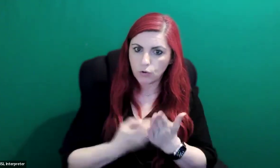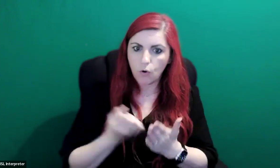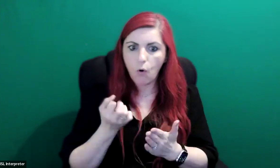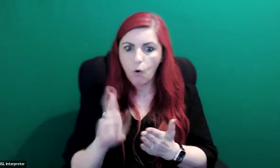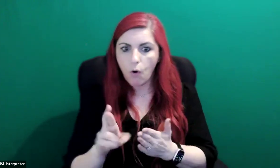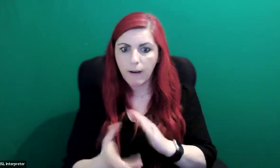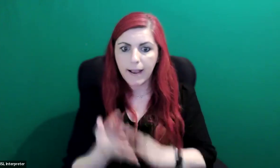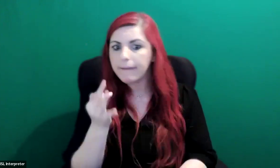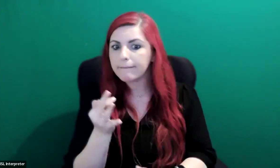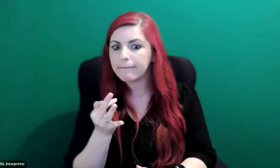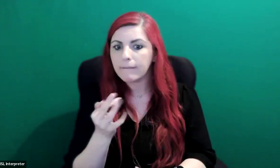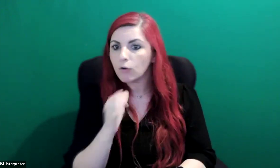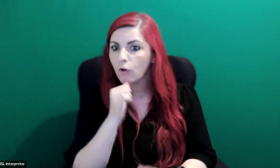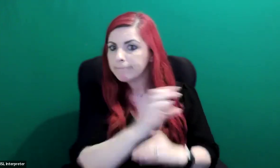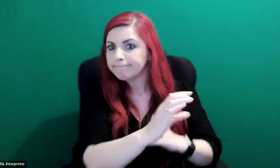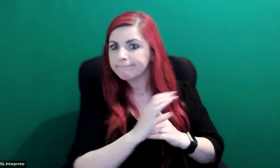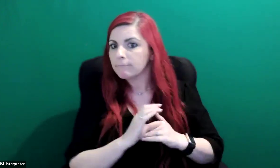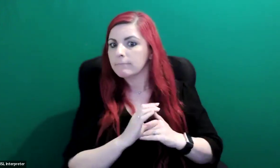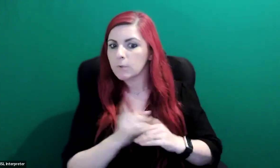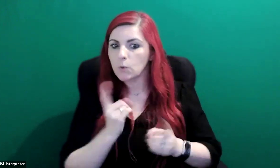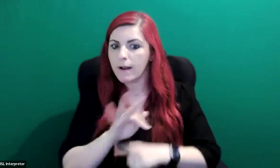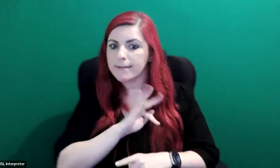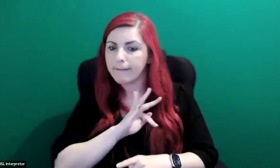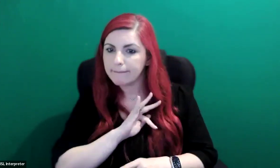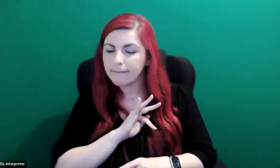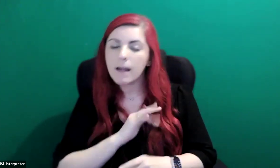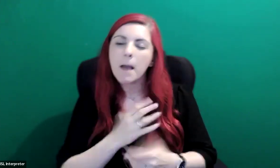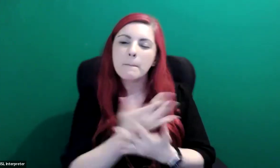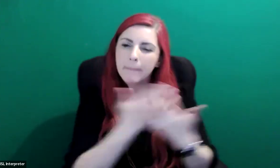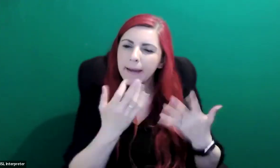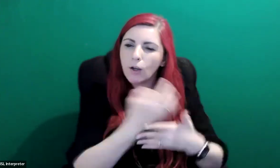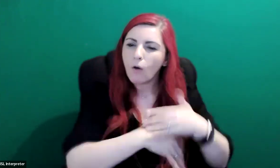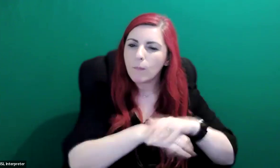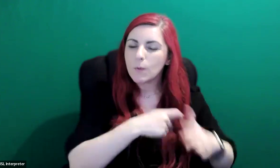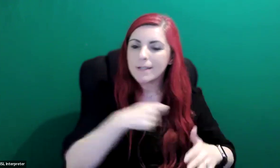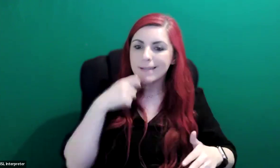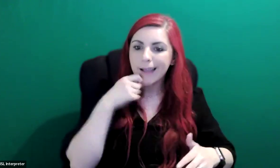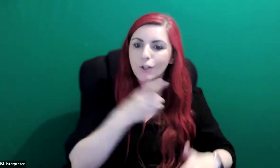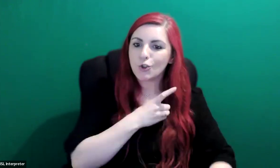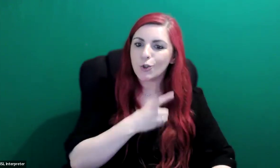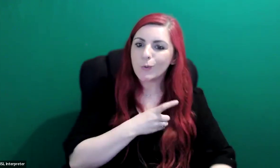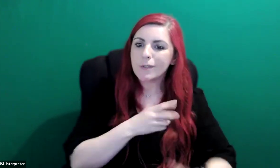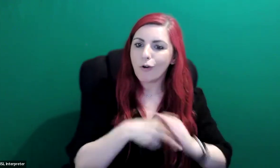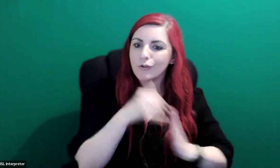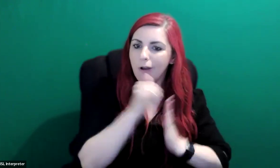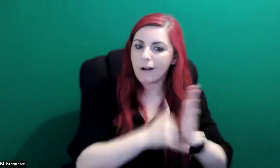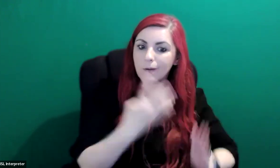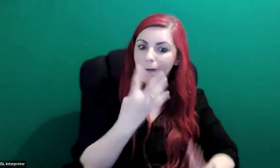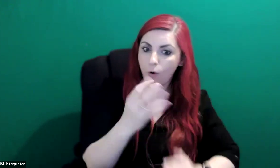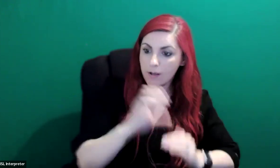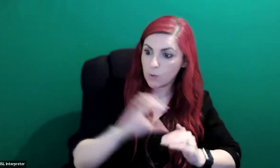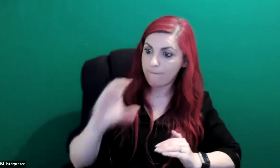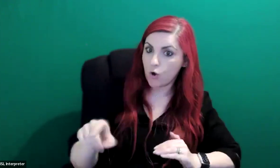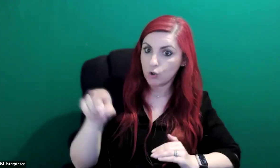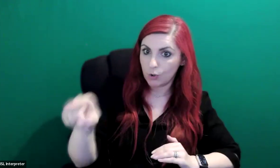to Geneva. Many governments do that and say this is part of our duty under Article 4.3 or under